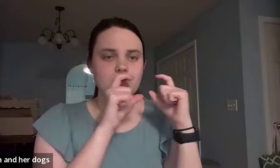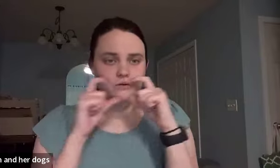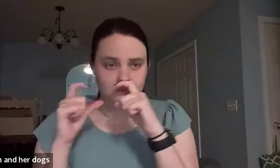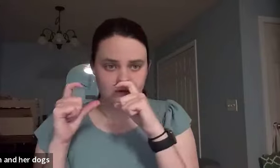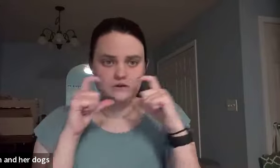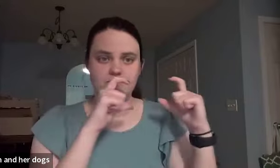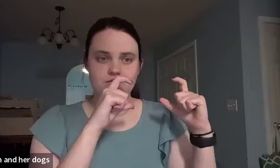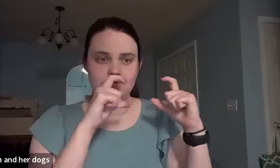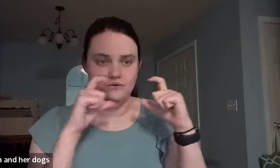or corn.